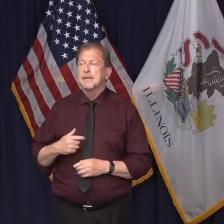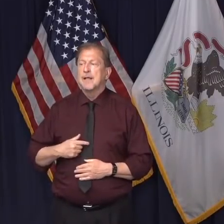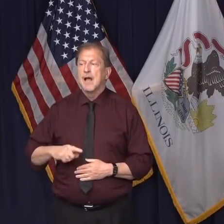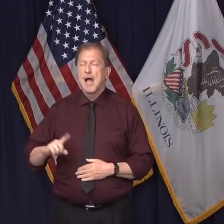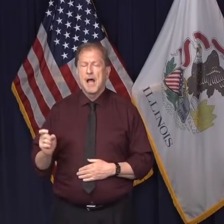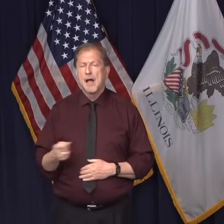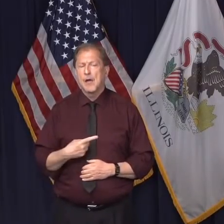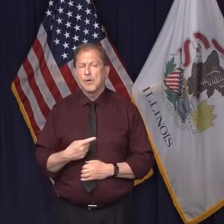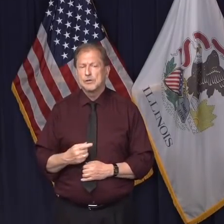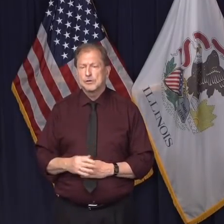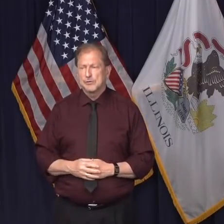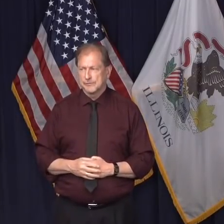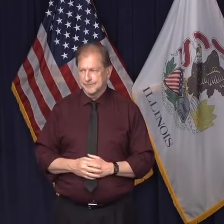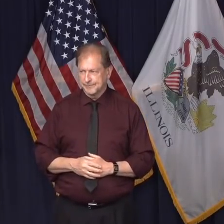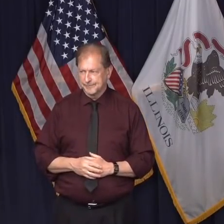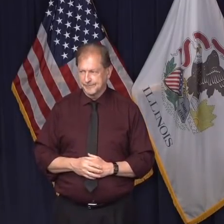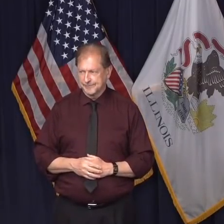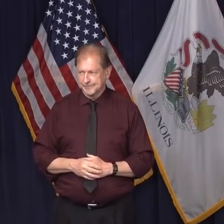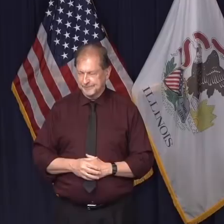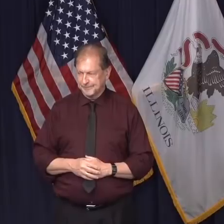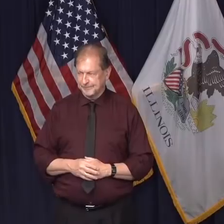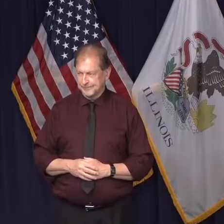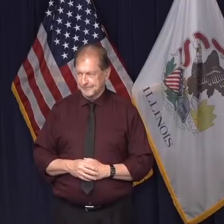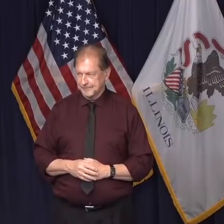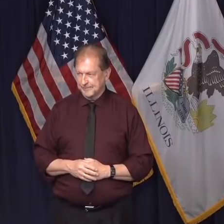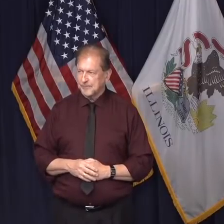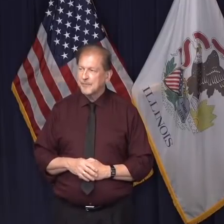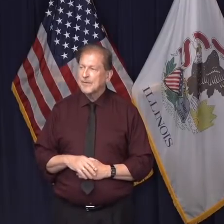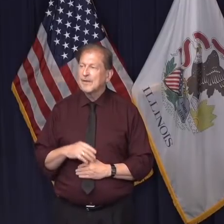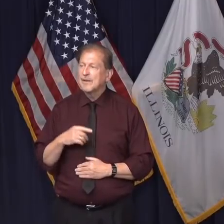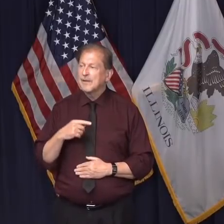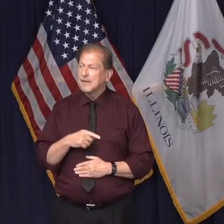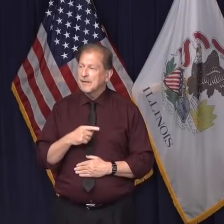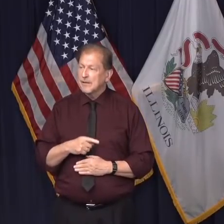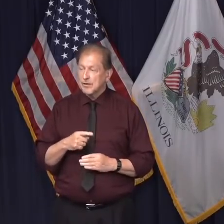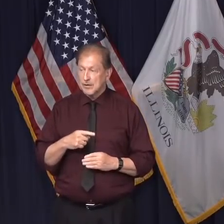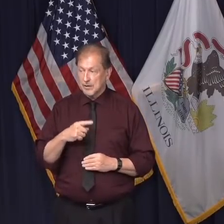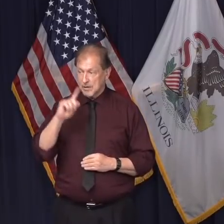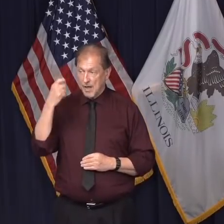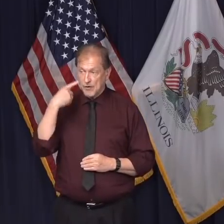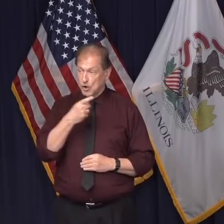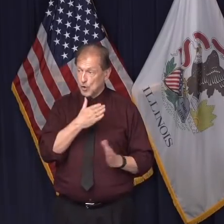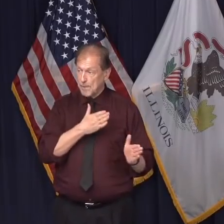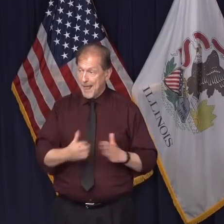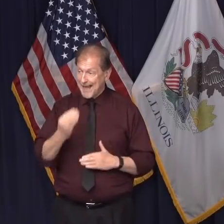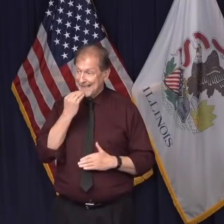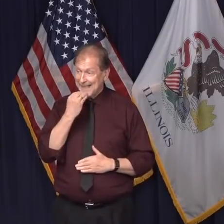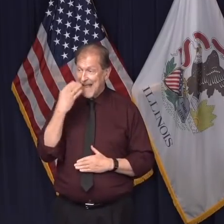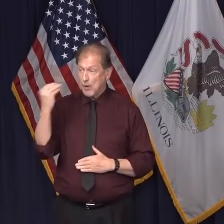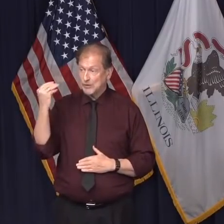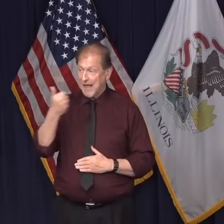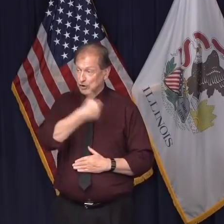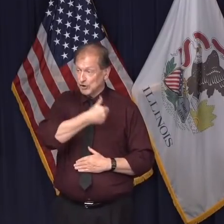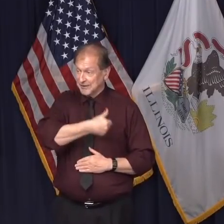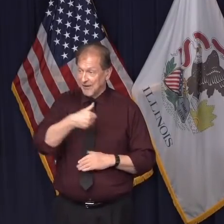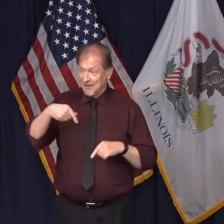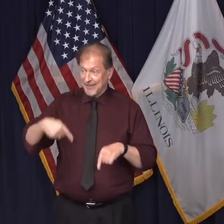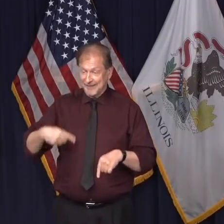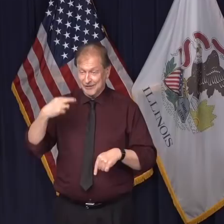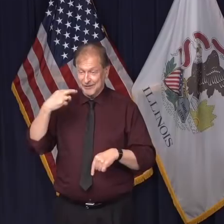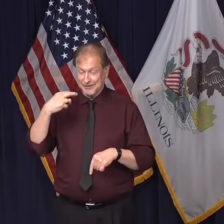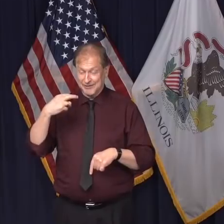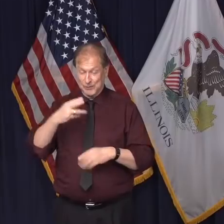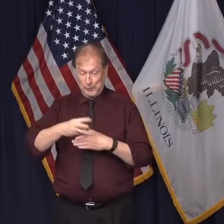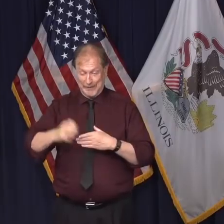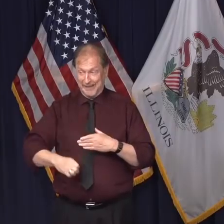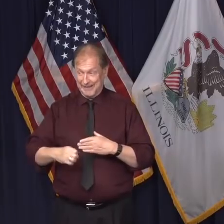Miller from Capital Facts. It's a casual question. It's Okay. a little bit. Okay. Governor, do you plan on eating outside at a restaurant this weekend? Why not? And